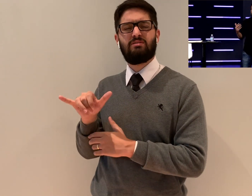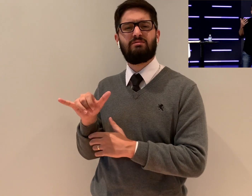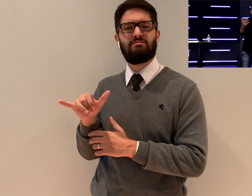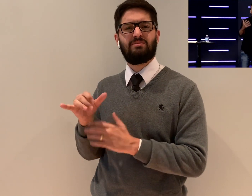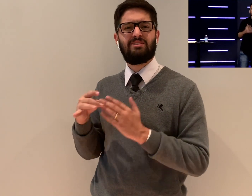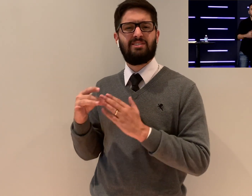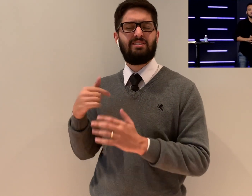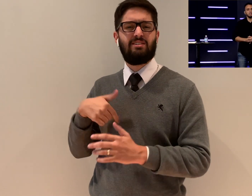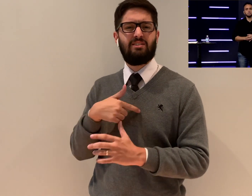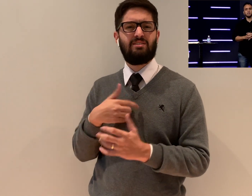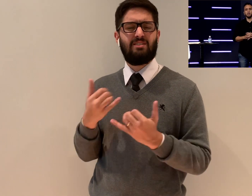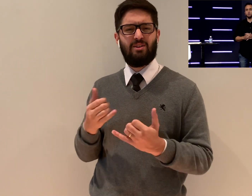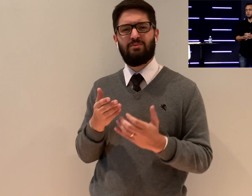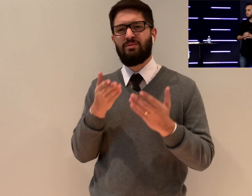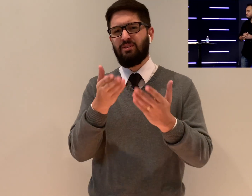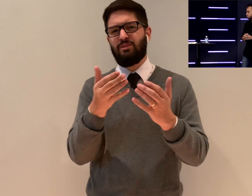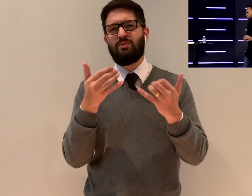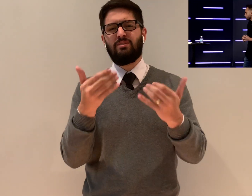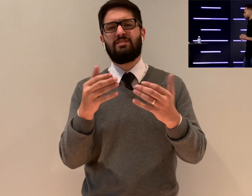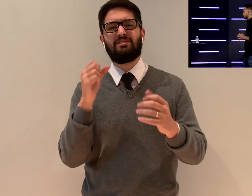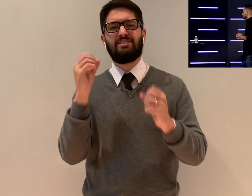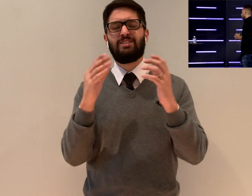right now. There where you are, let's sing together.